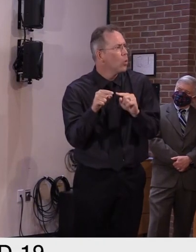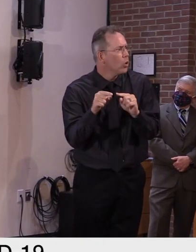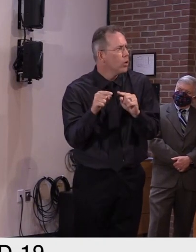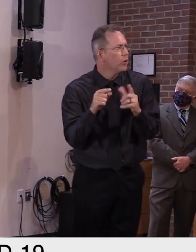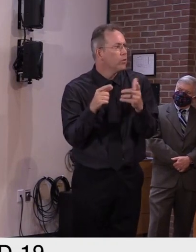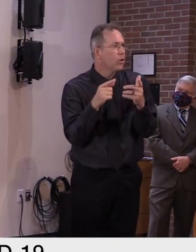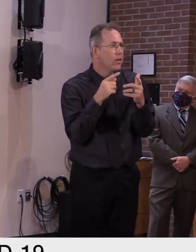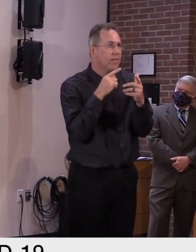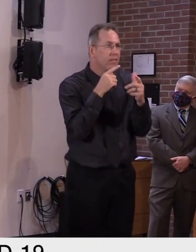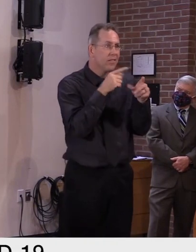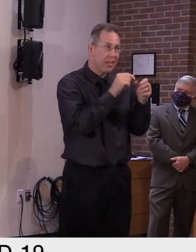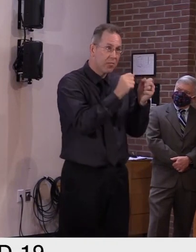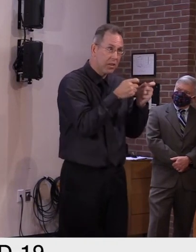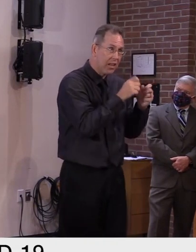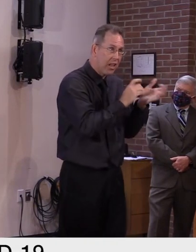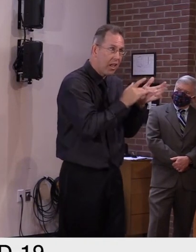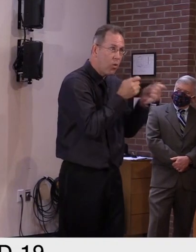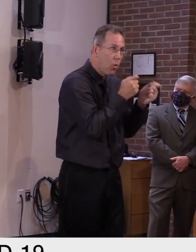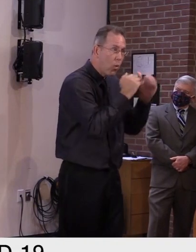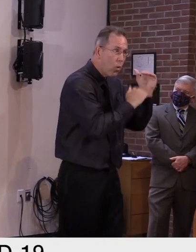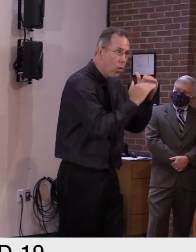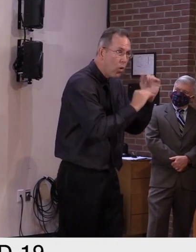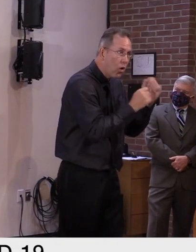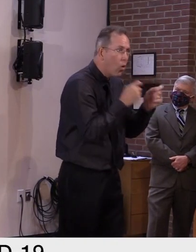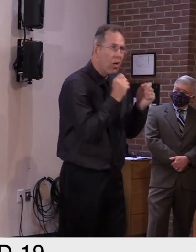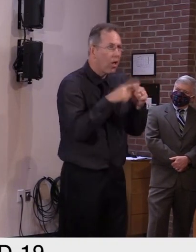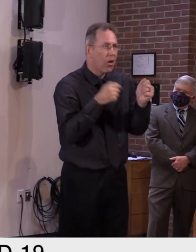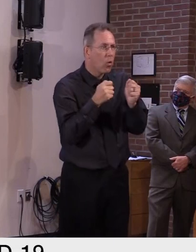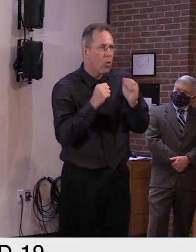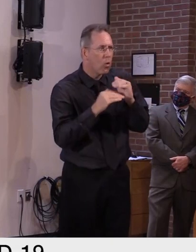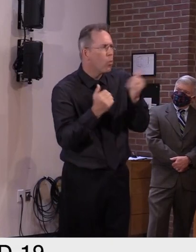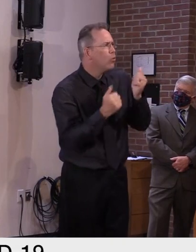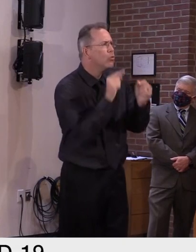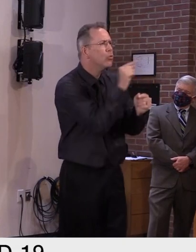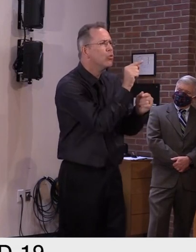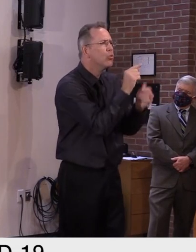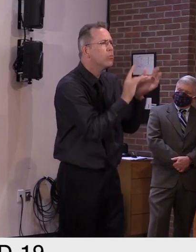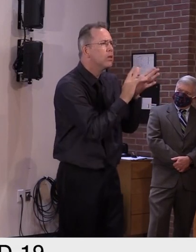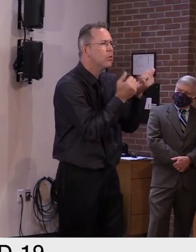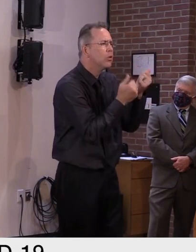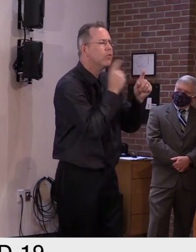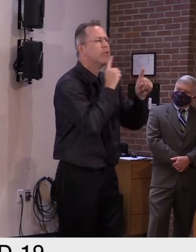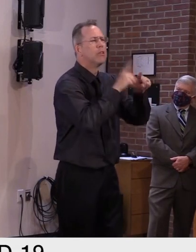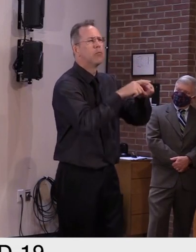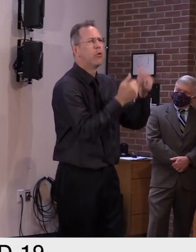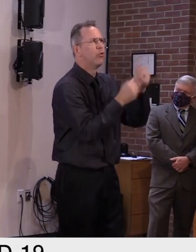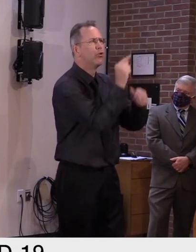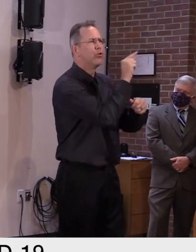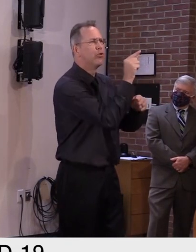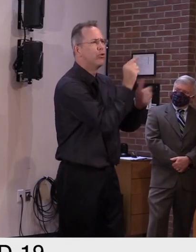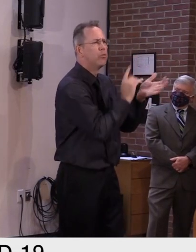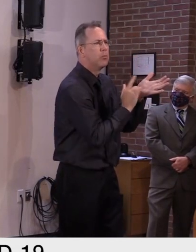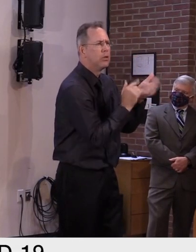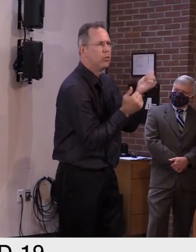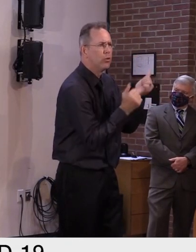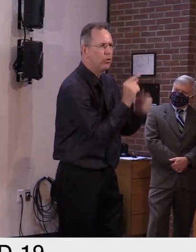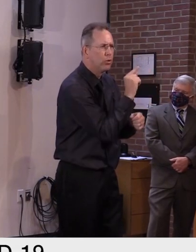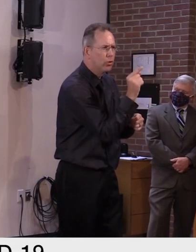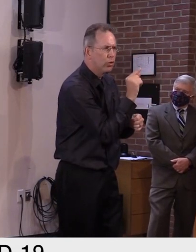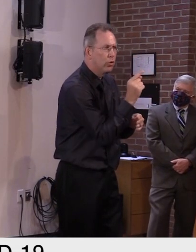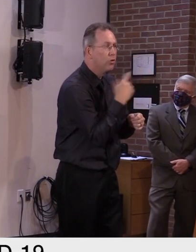be exact about what we would do. But again, we are prepared when and if, and there's